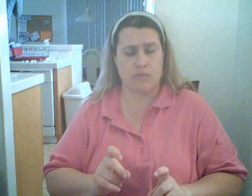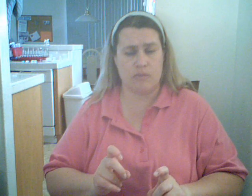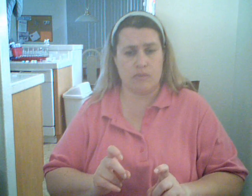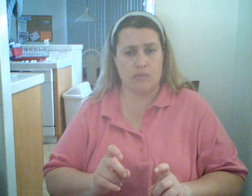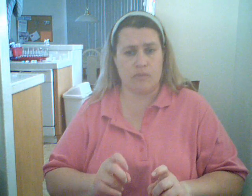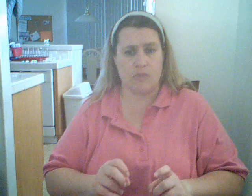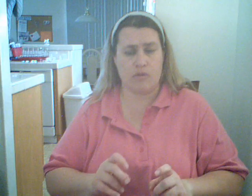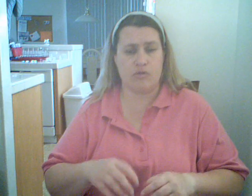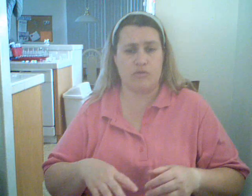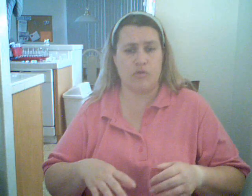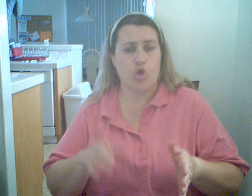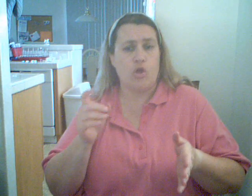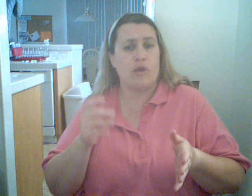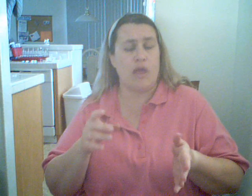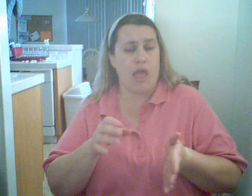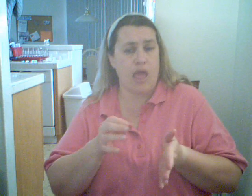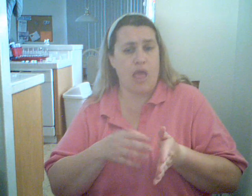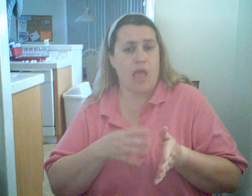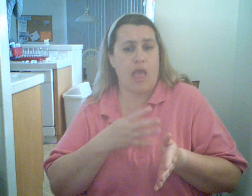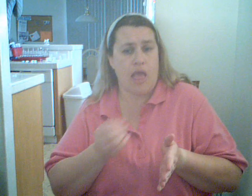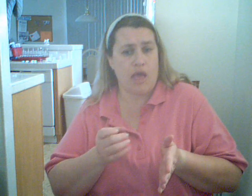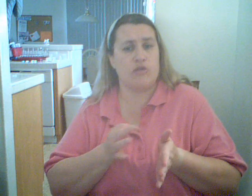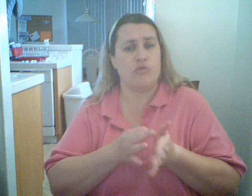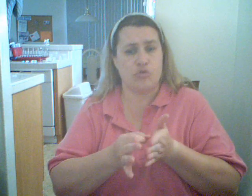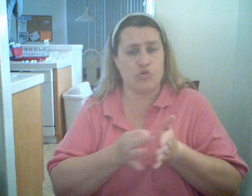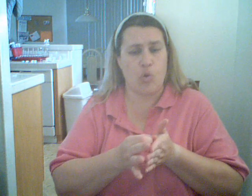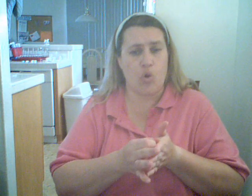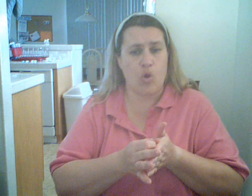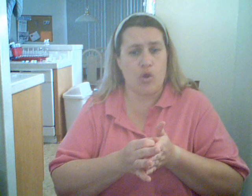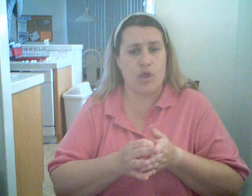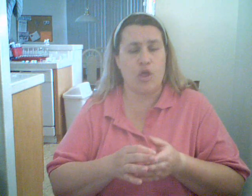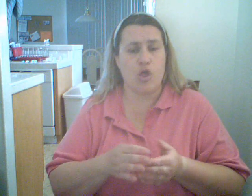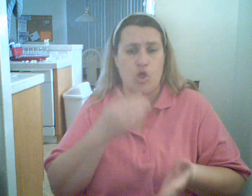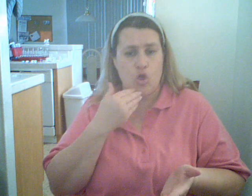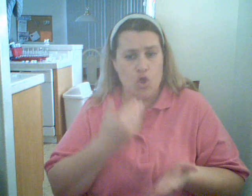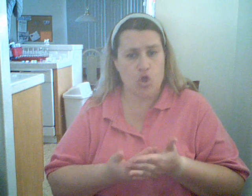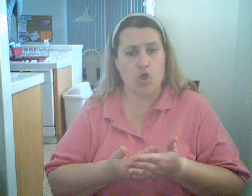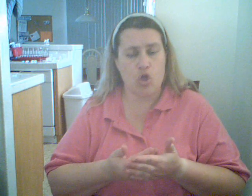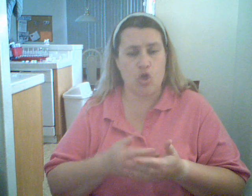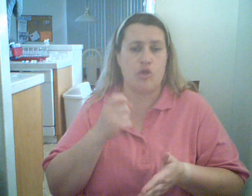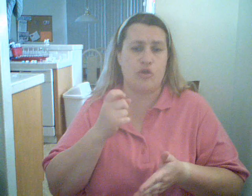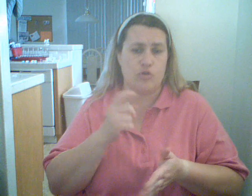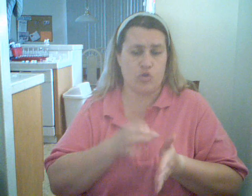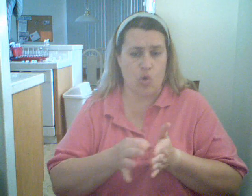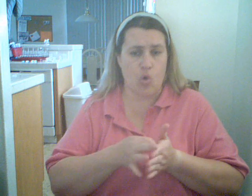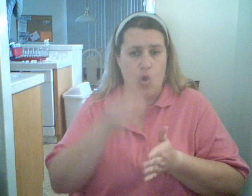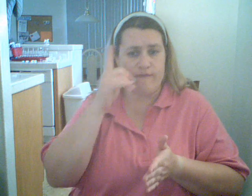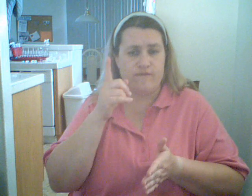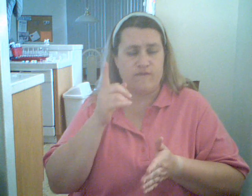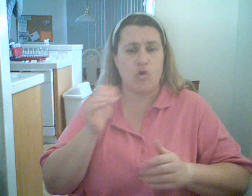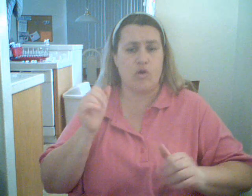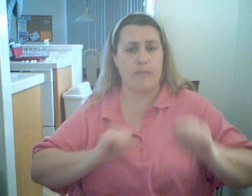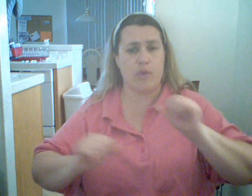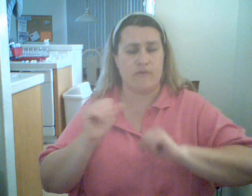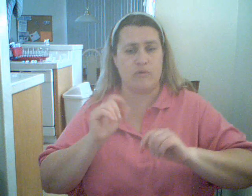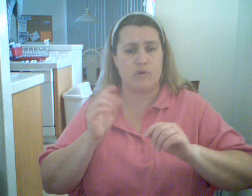have scored a high score on the performance portion of the test. Now, to be the next level up from that is NIC